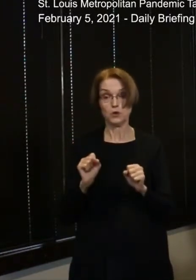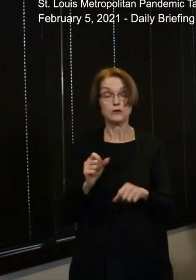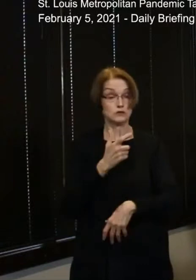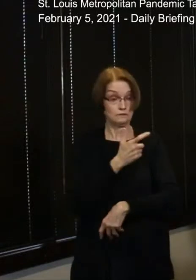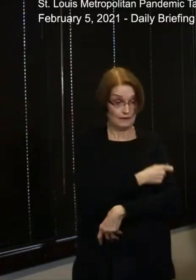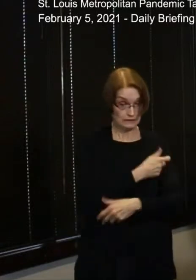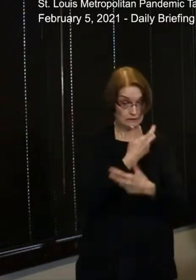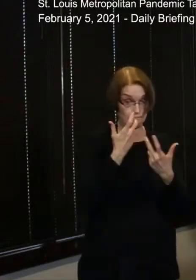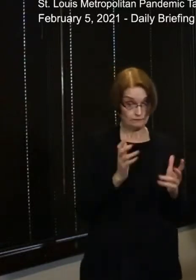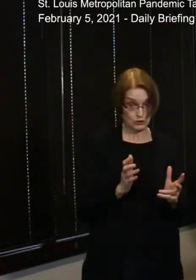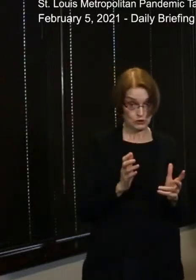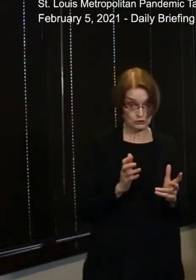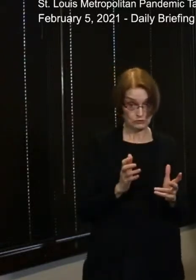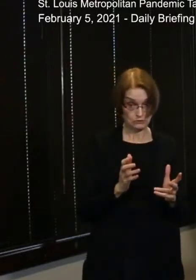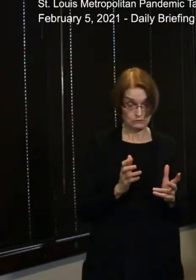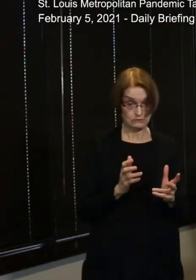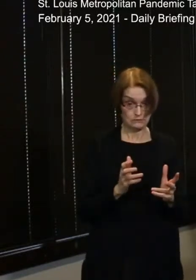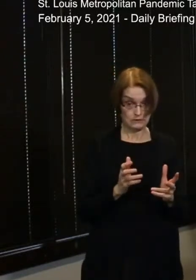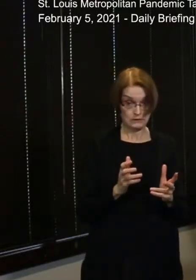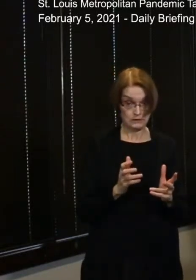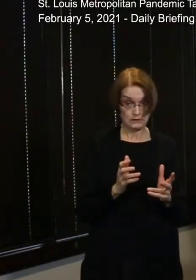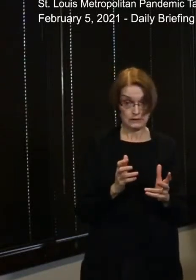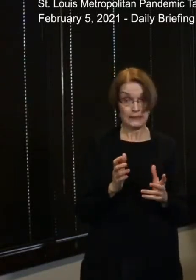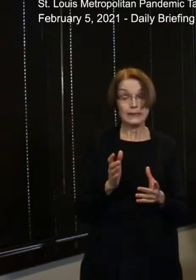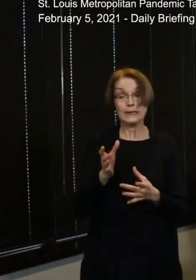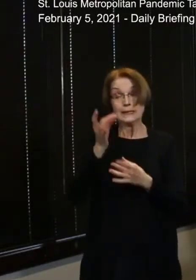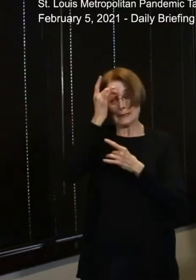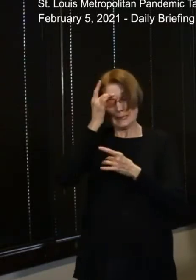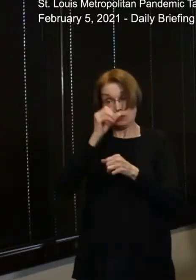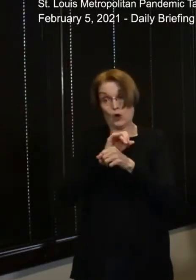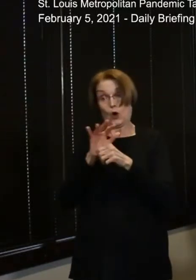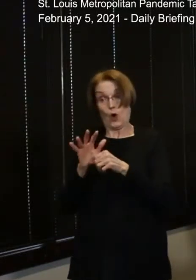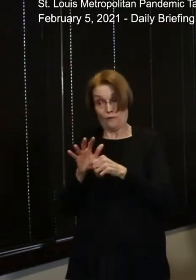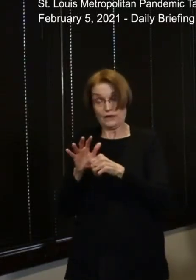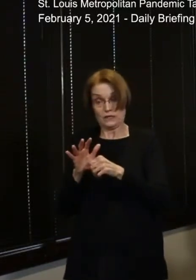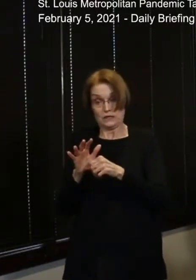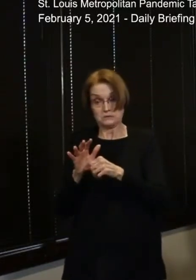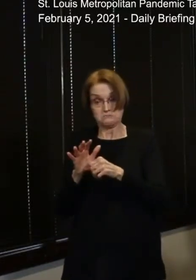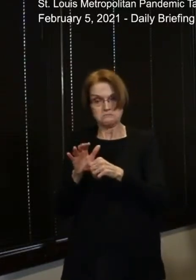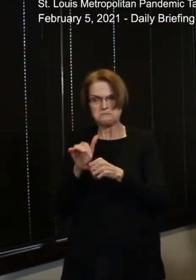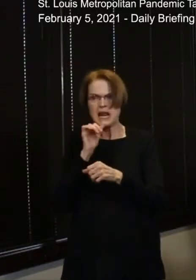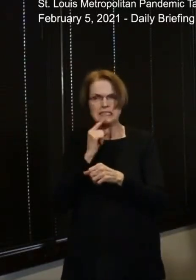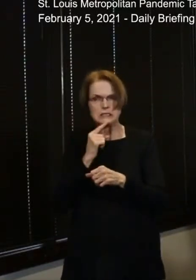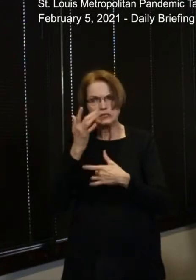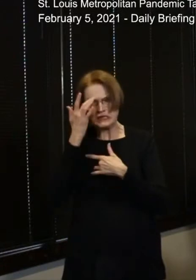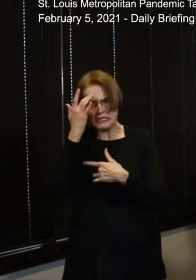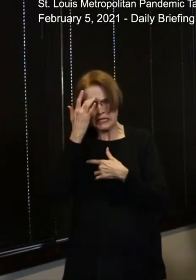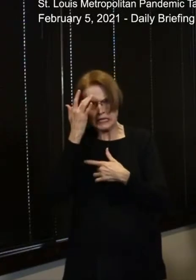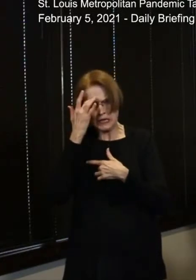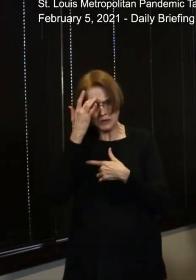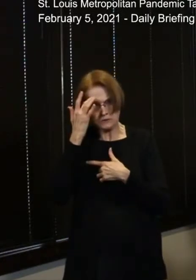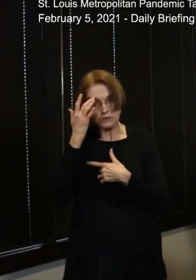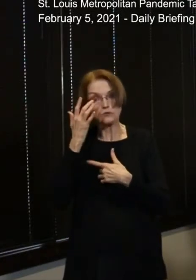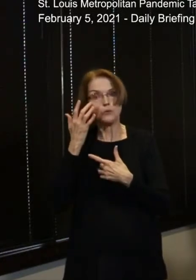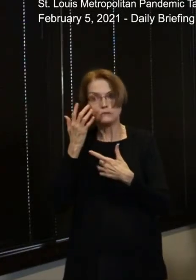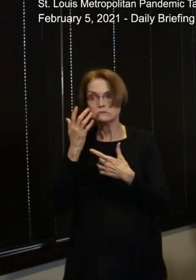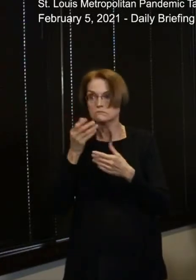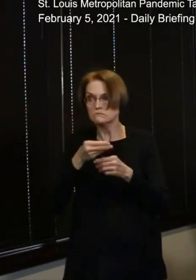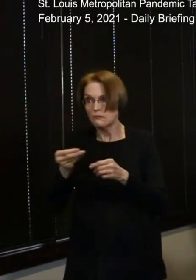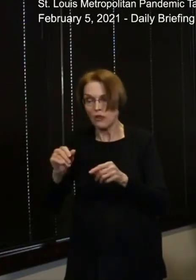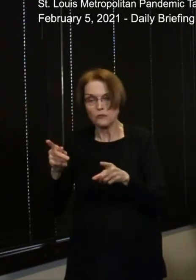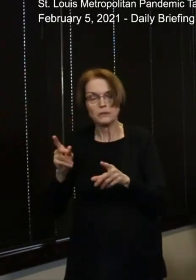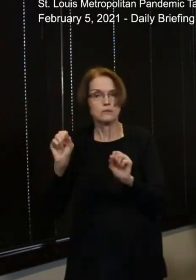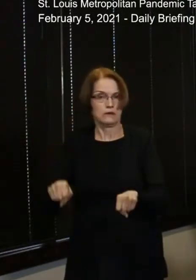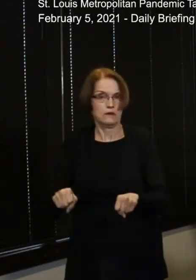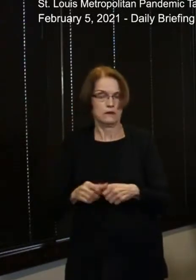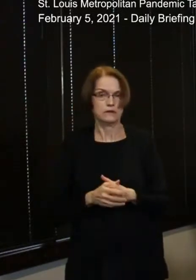vaccine, not developed severe illness, but still been infected and able to transmit it to somebody else. Now, the